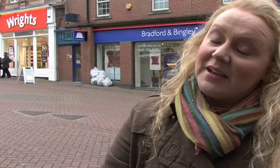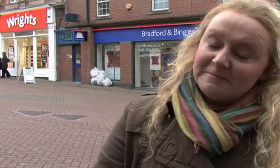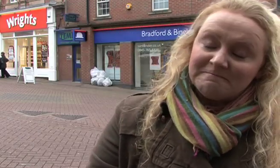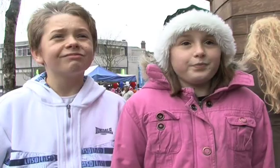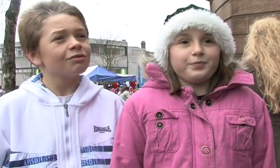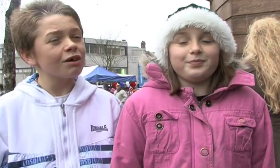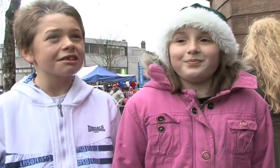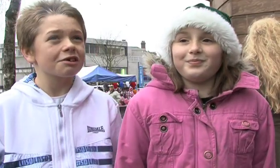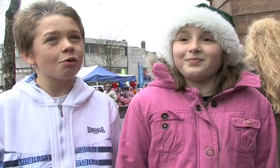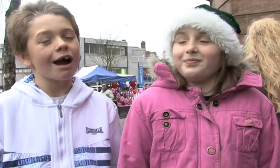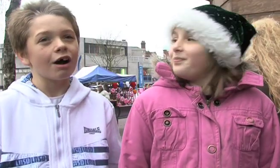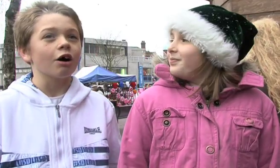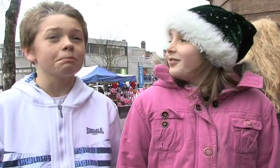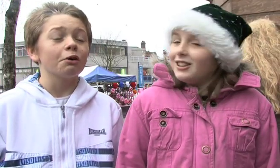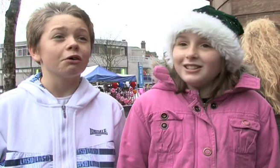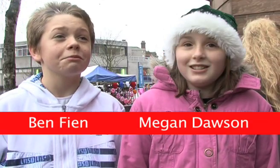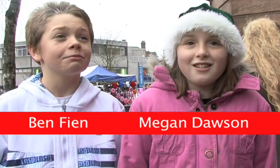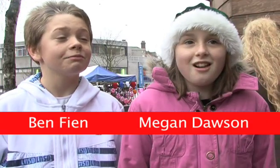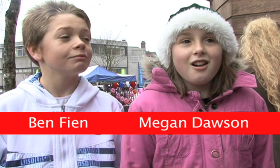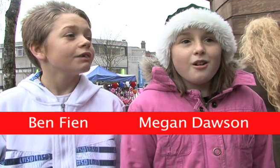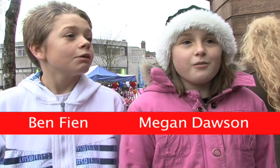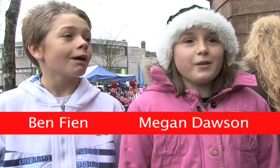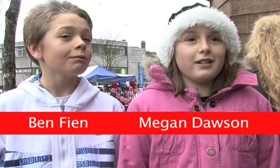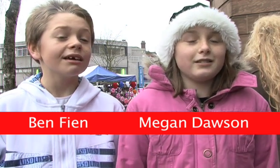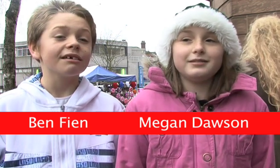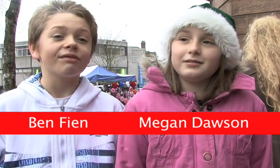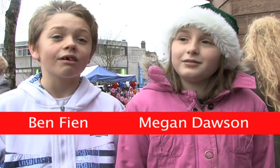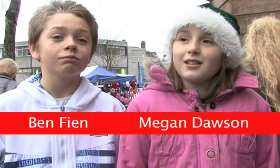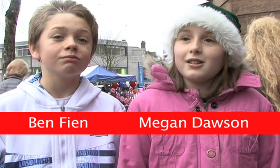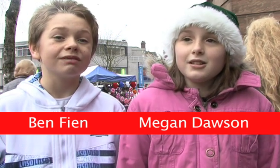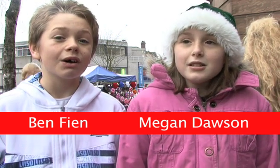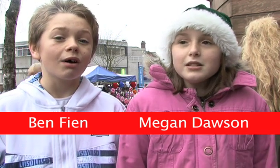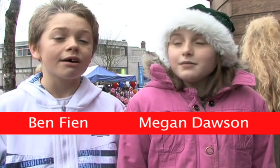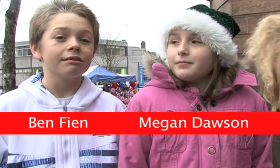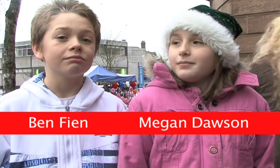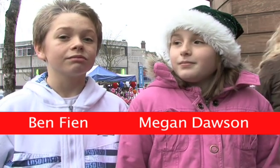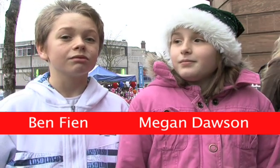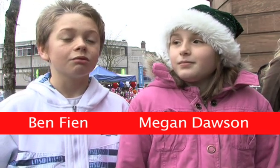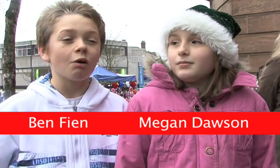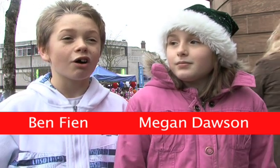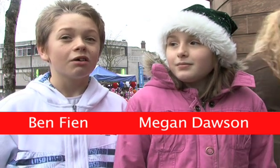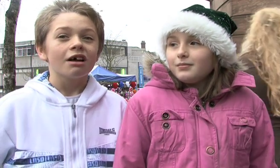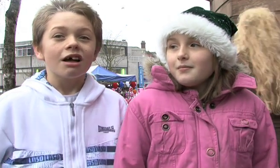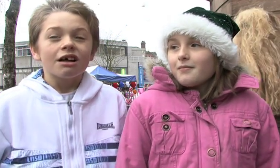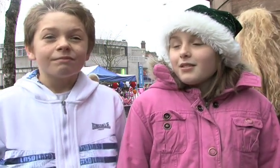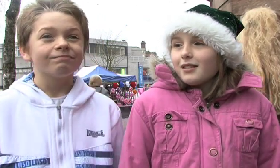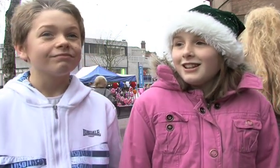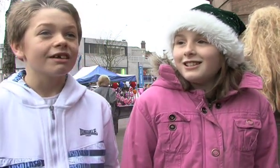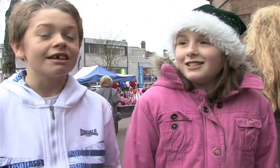It was quite hard but when we found out what it